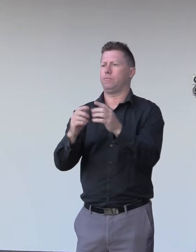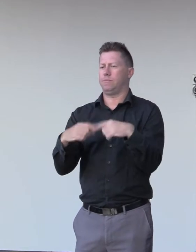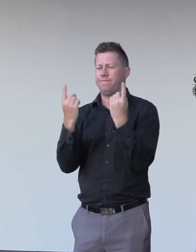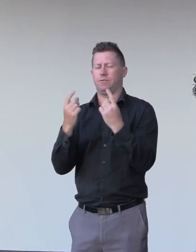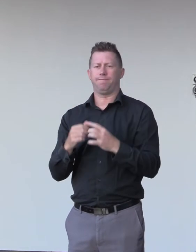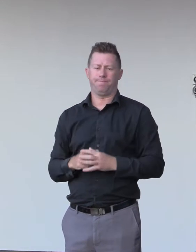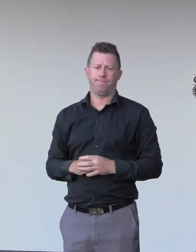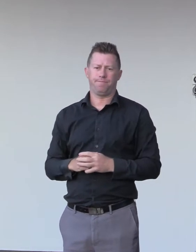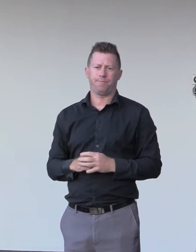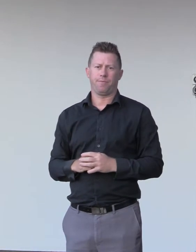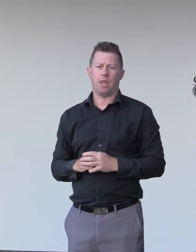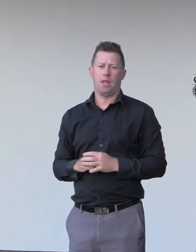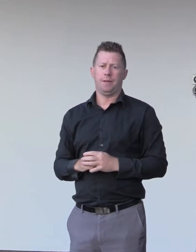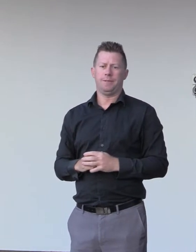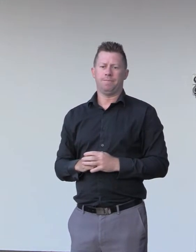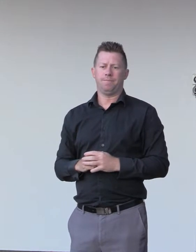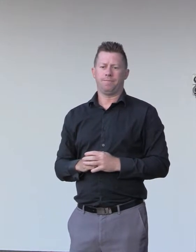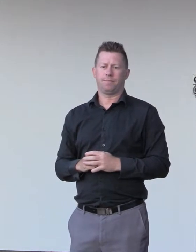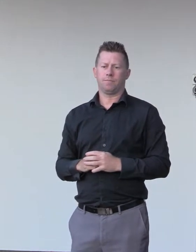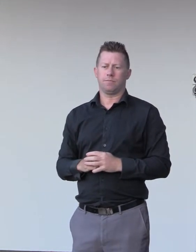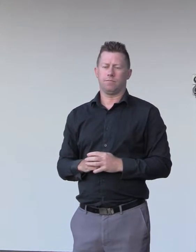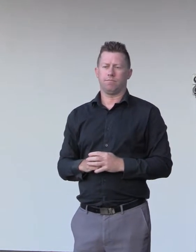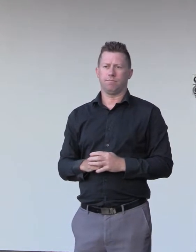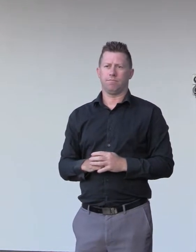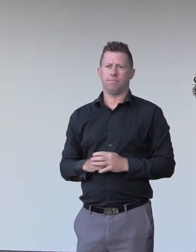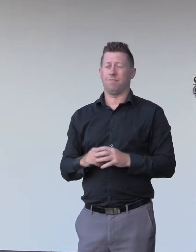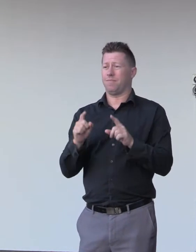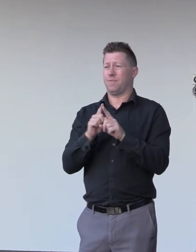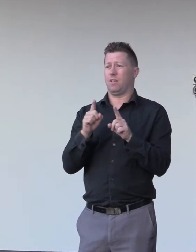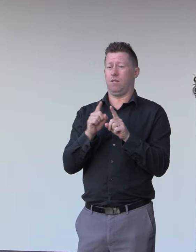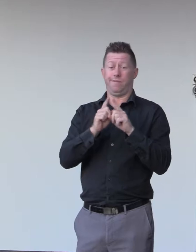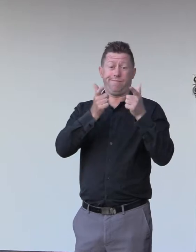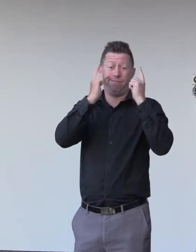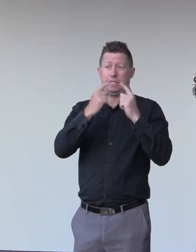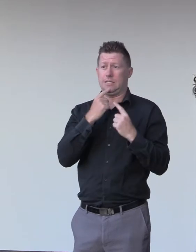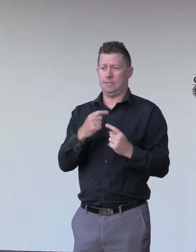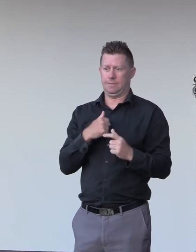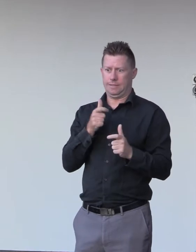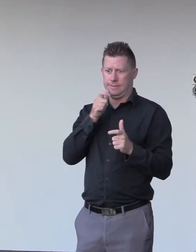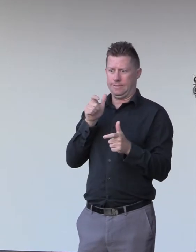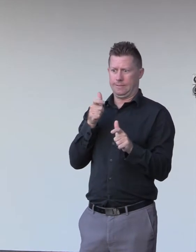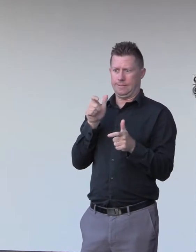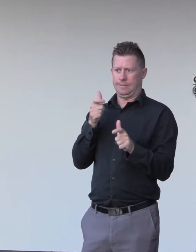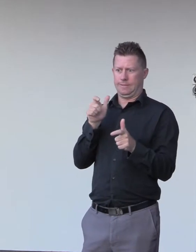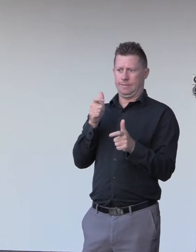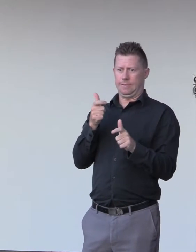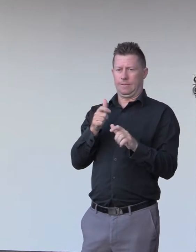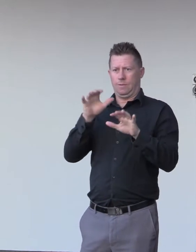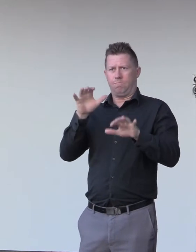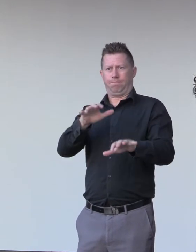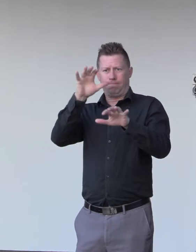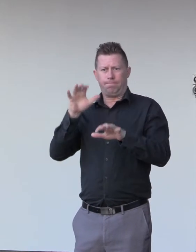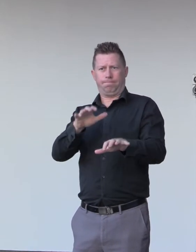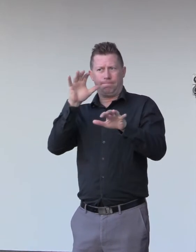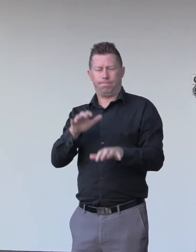Stuart Highway and Outback Roads. As the Premier said, we've got a very close eye on the next 72 hours of weather, and we're monitoring the